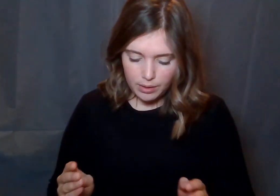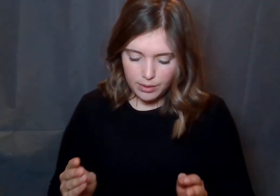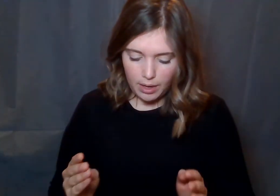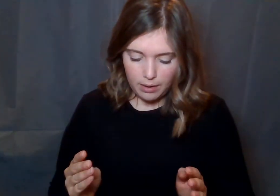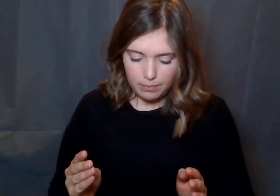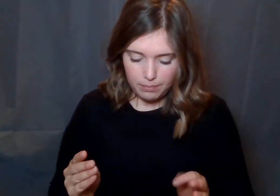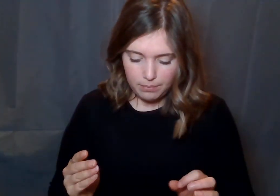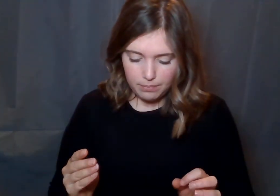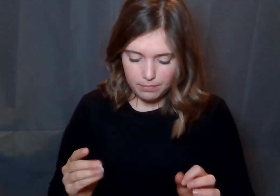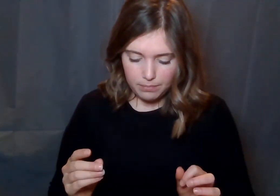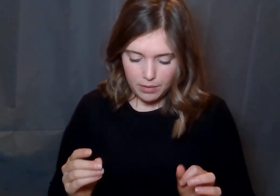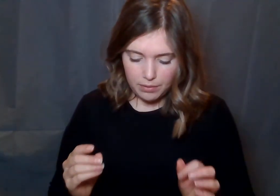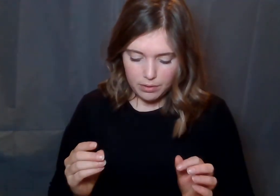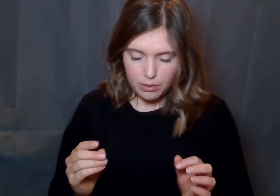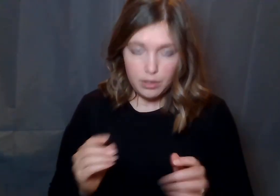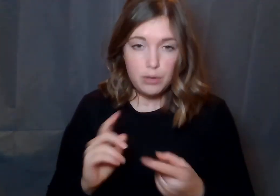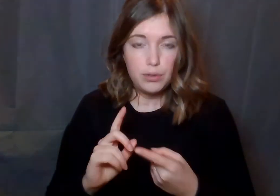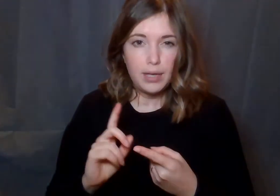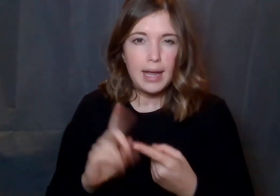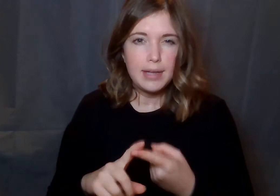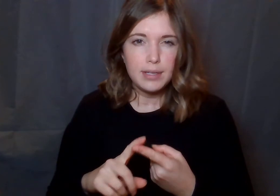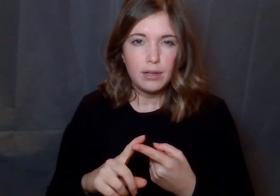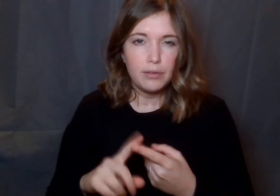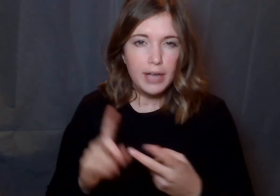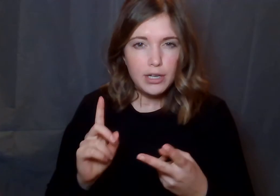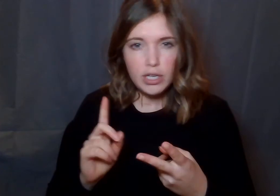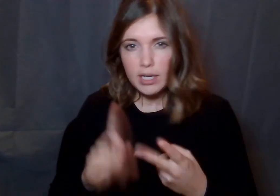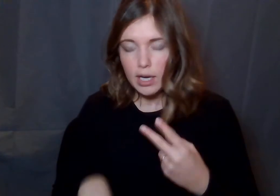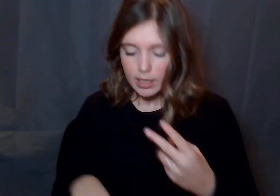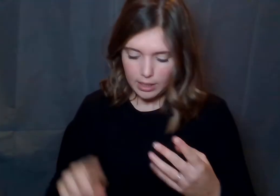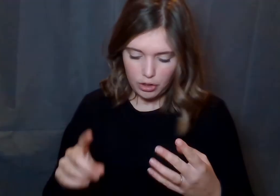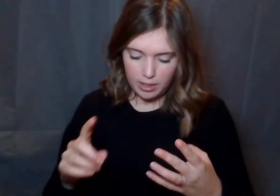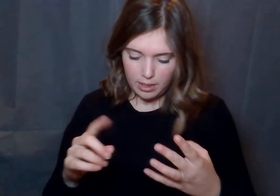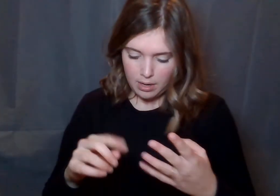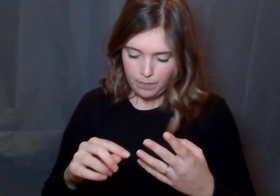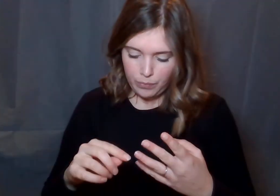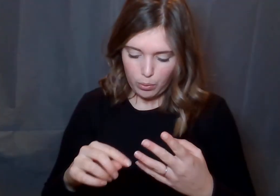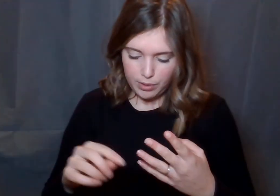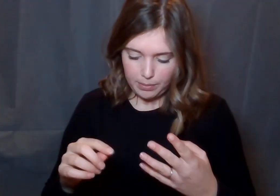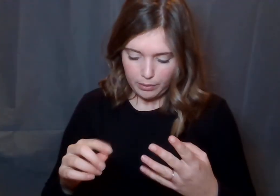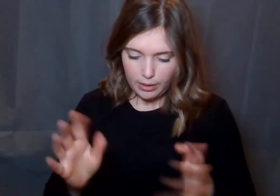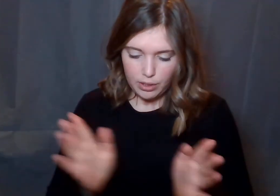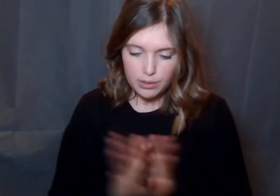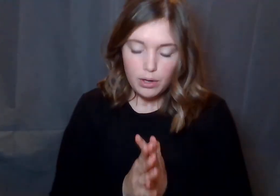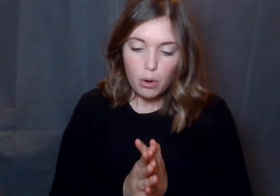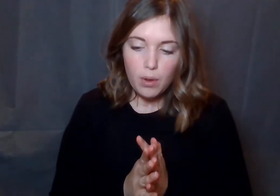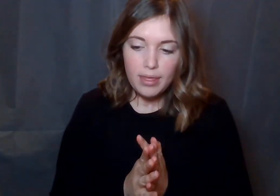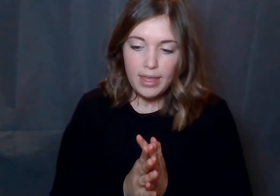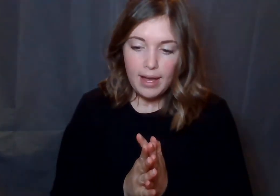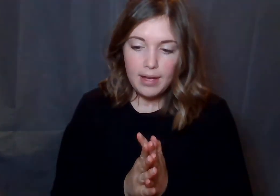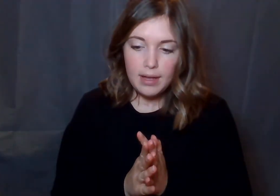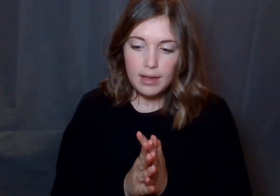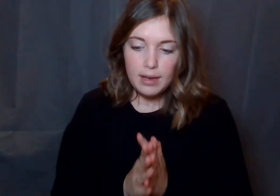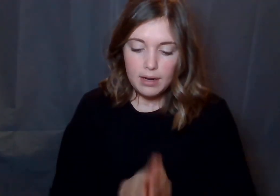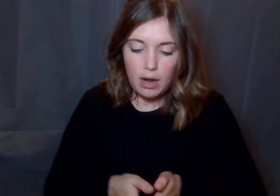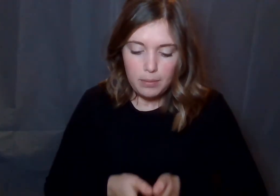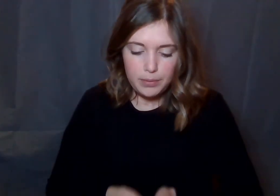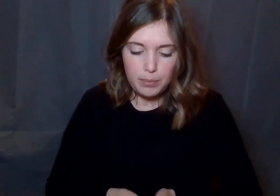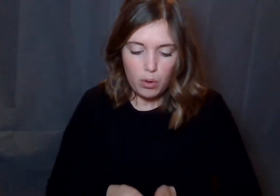is to use like as a clarification, a condition, or stipulation. So that comes more